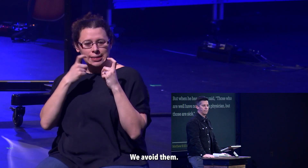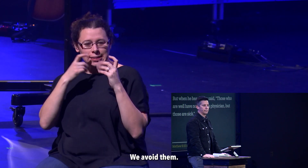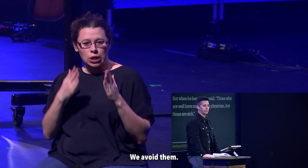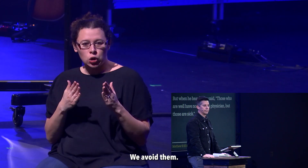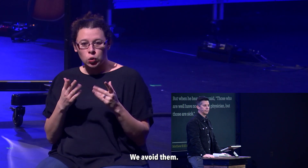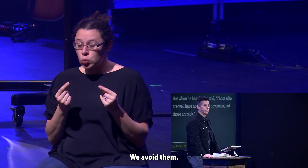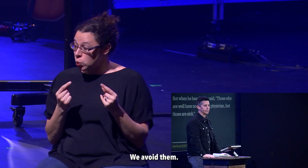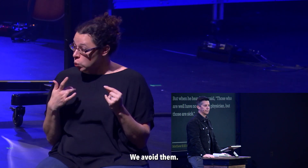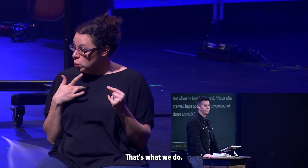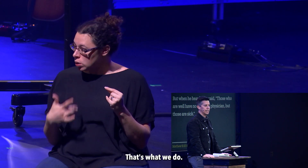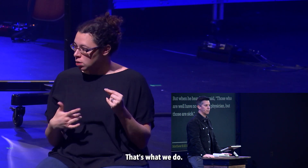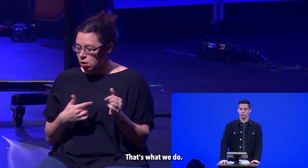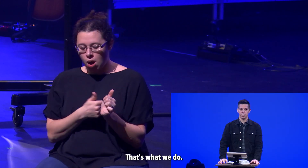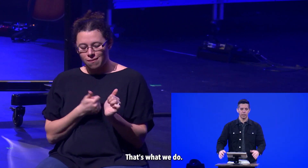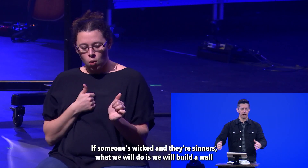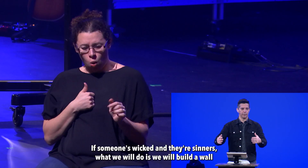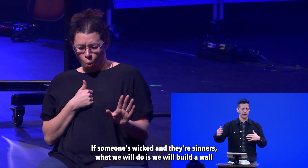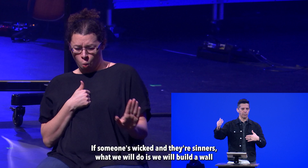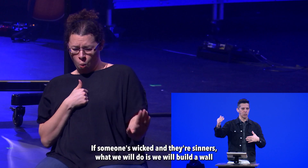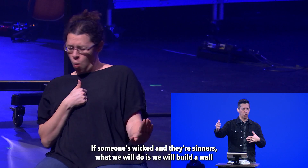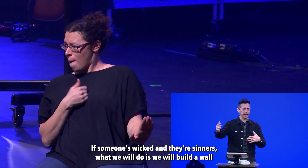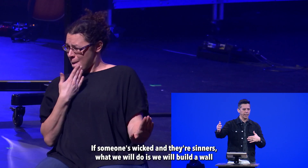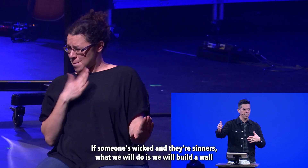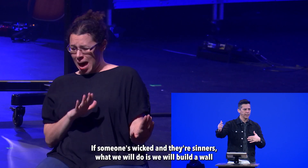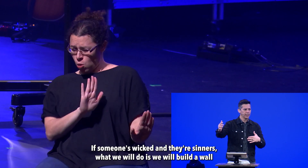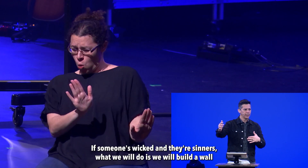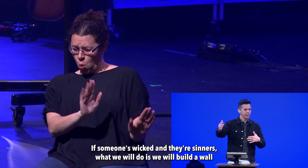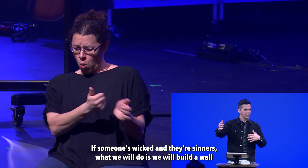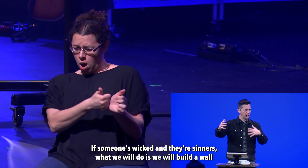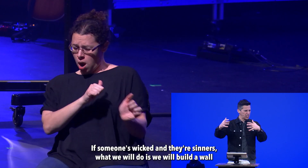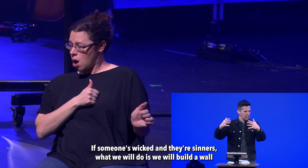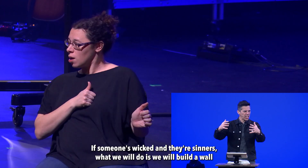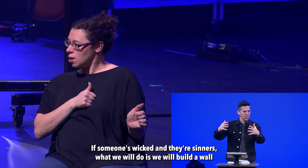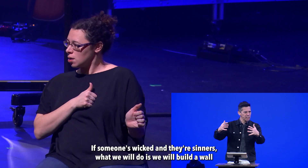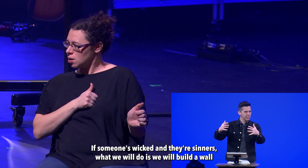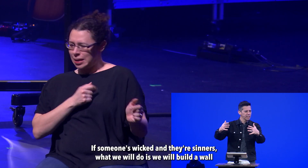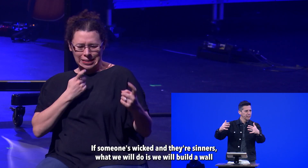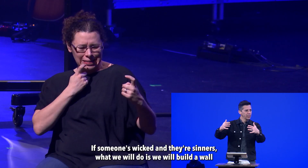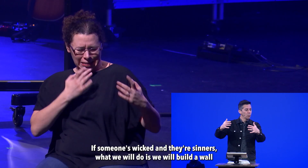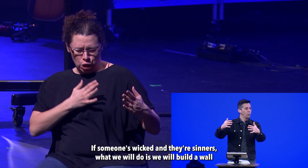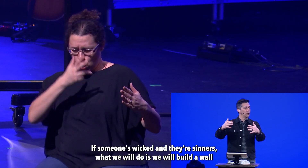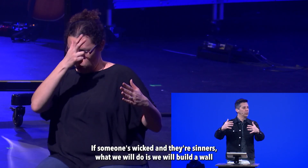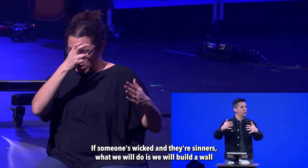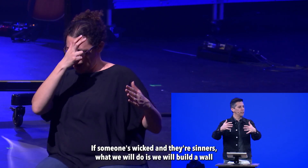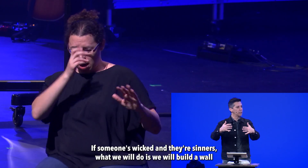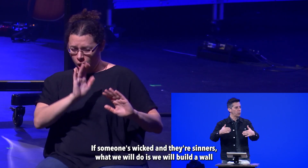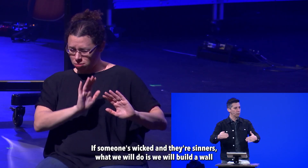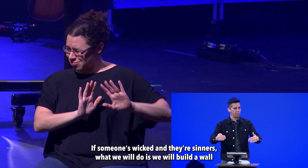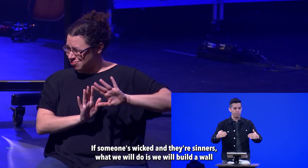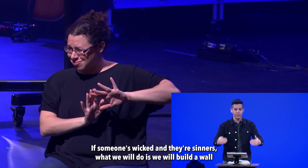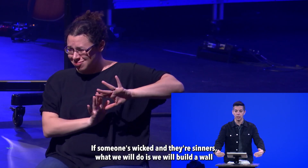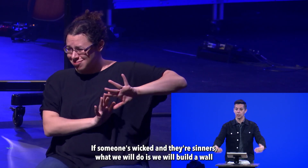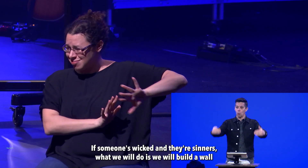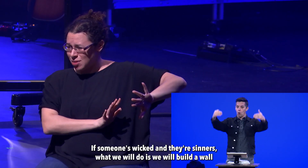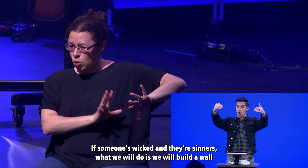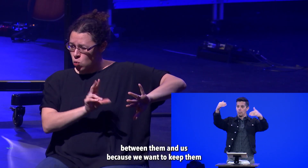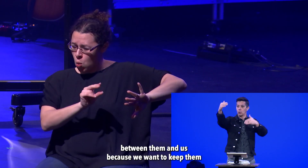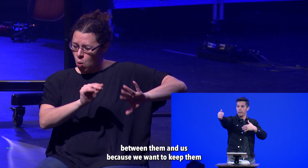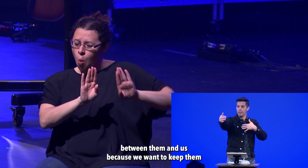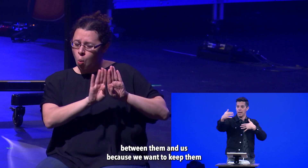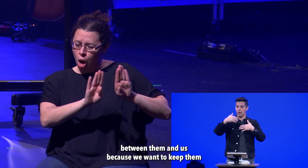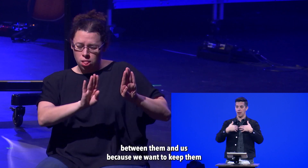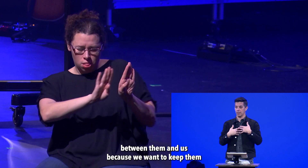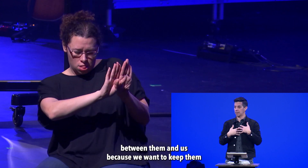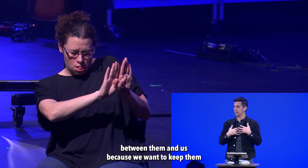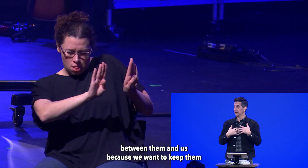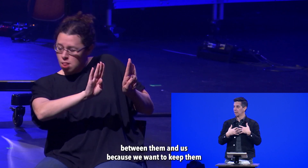avoid them. That's what we do. If someone's wicked and they're sinners, what we will do is we will build a wall